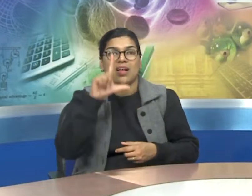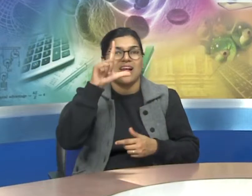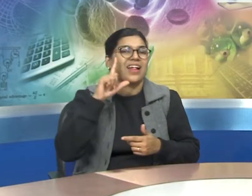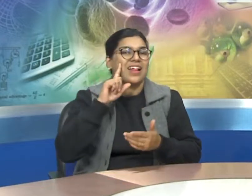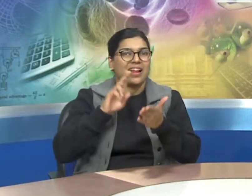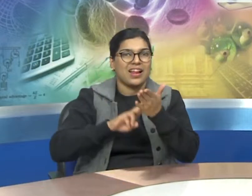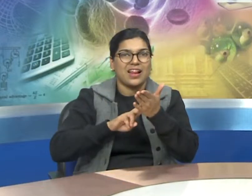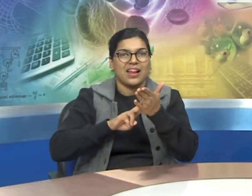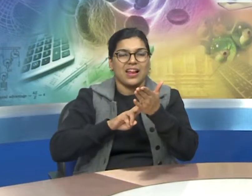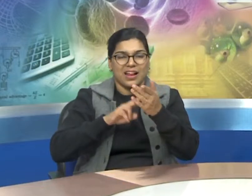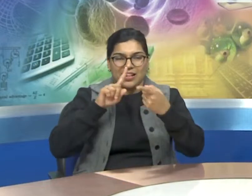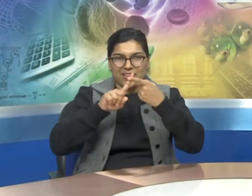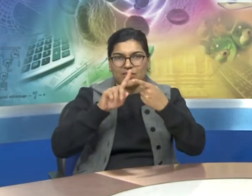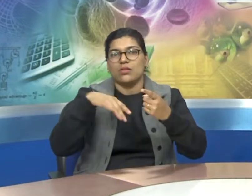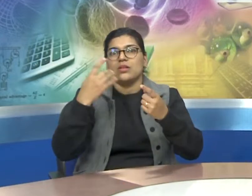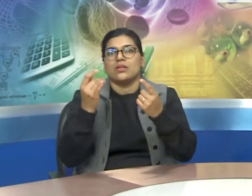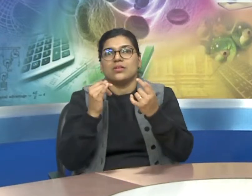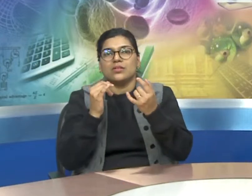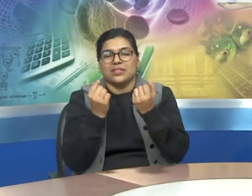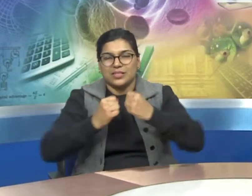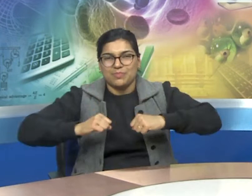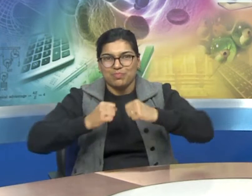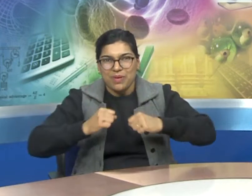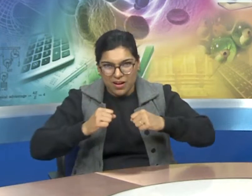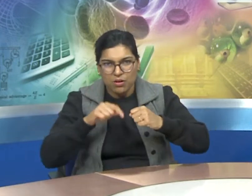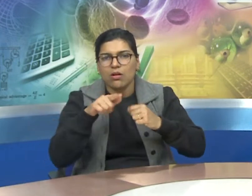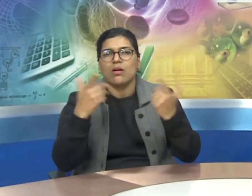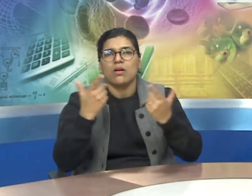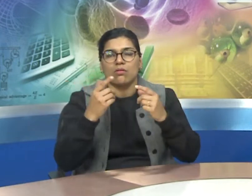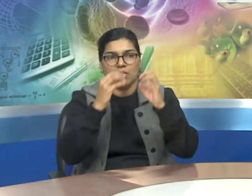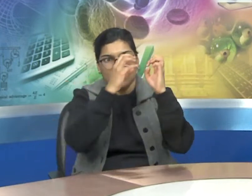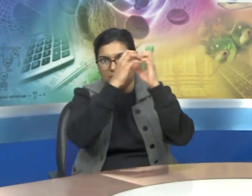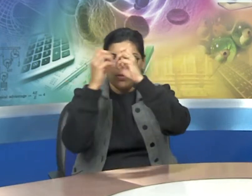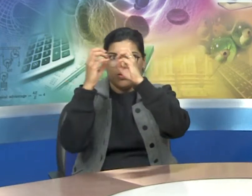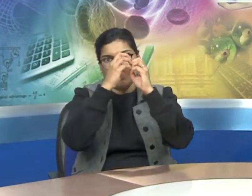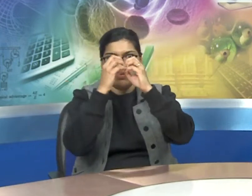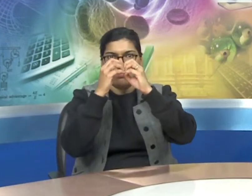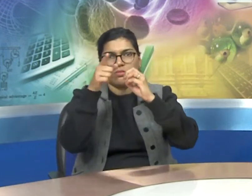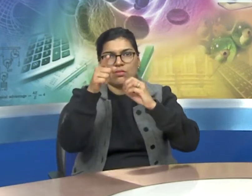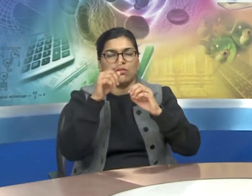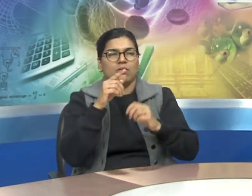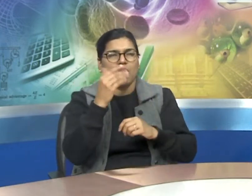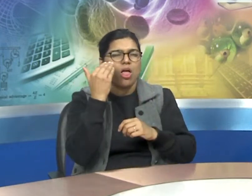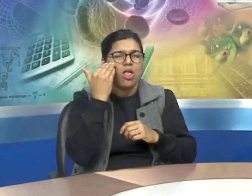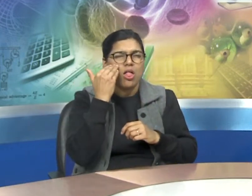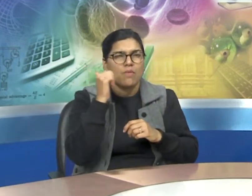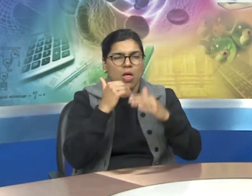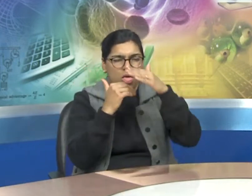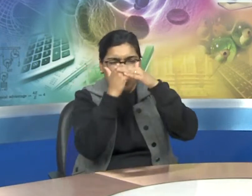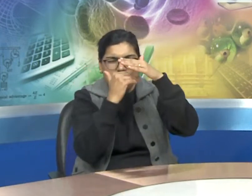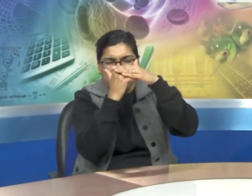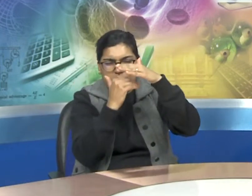Now this option of slide spacing is